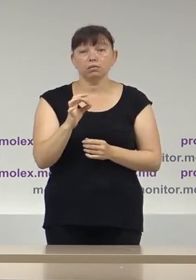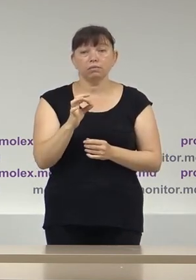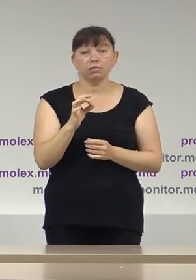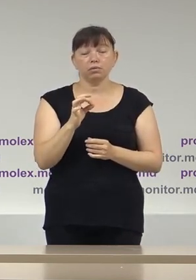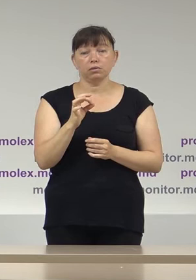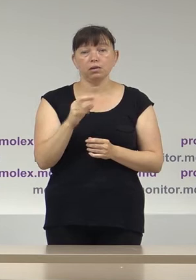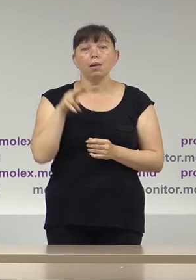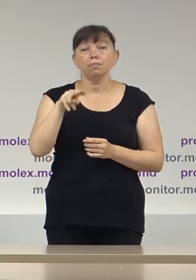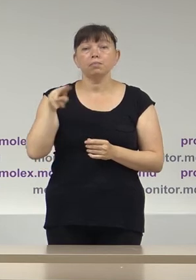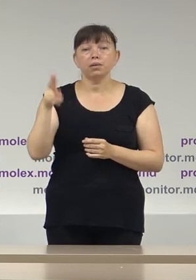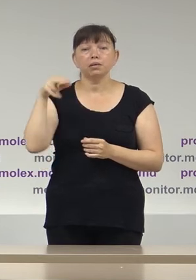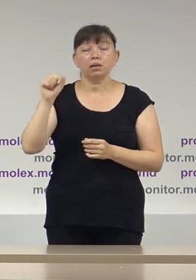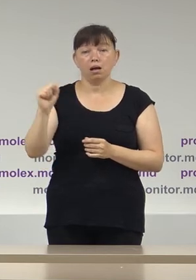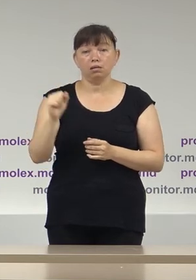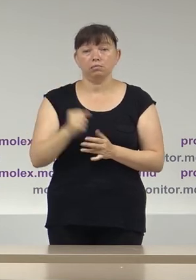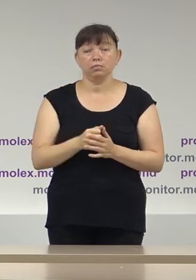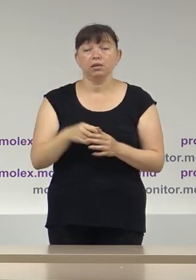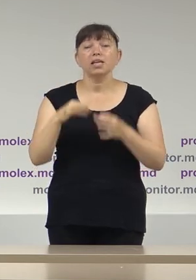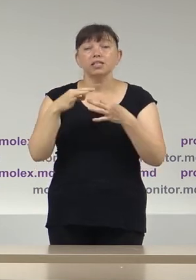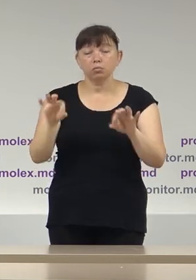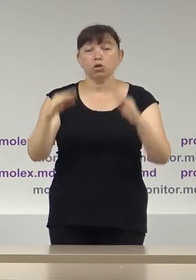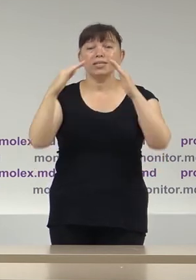and 10%